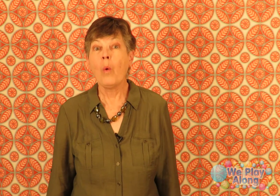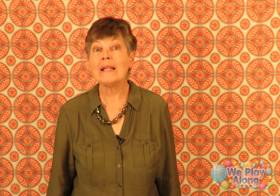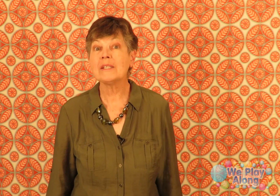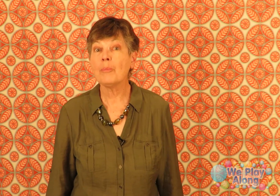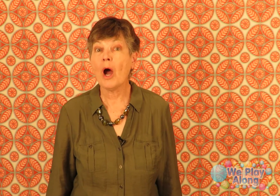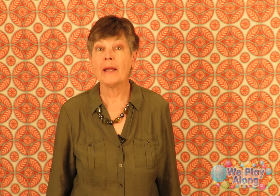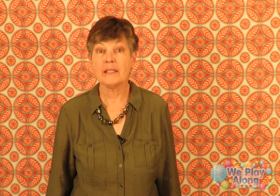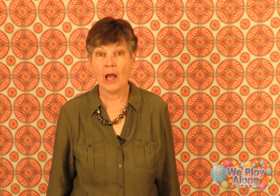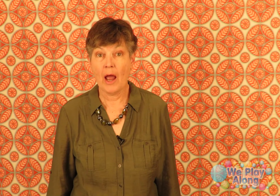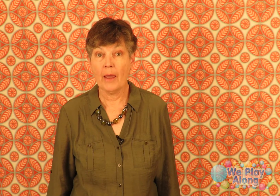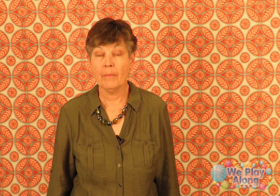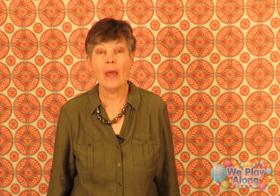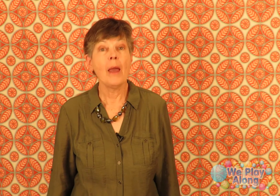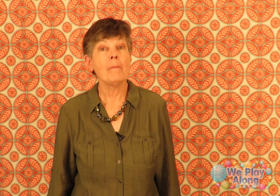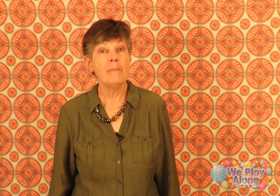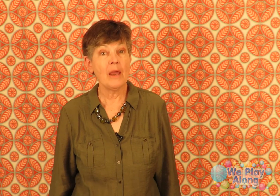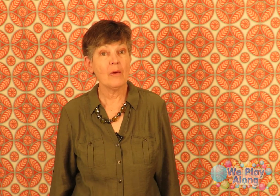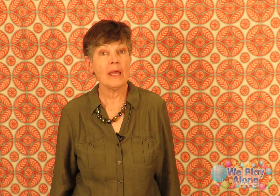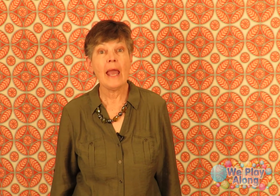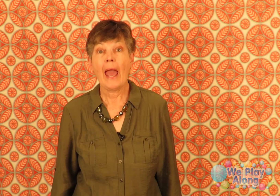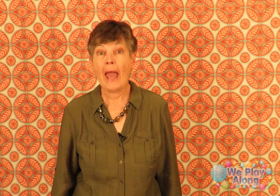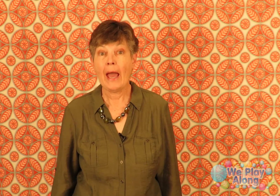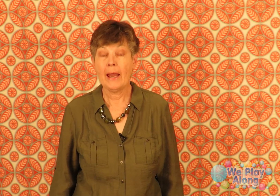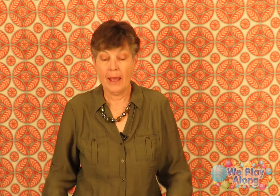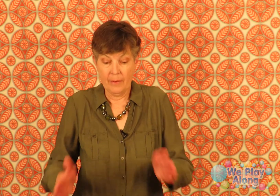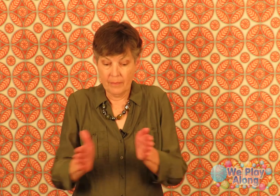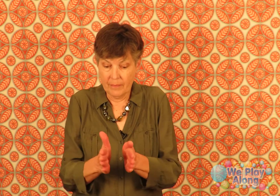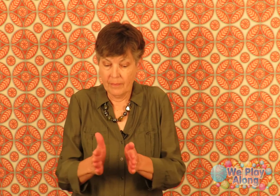Once upon a time, Mary had a,